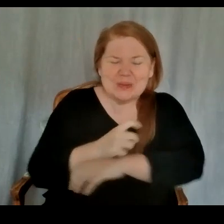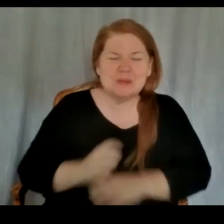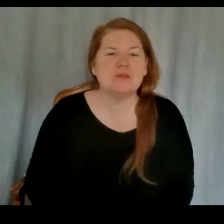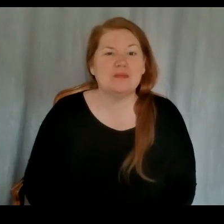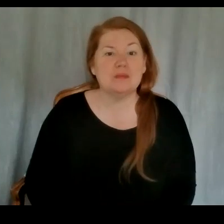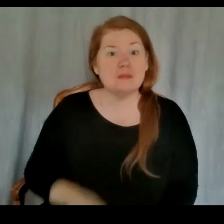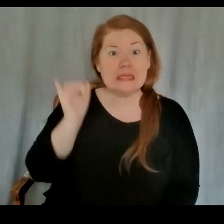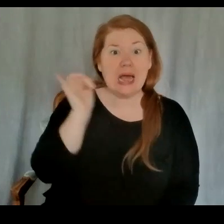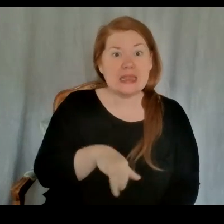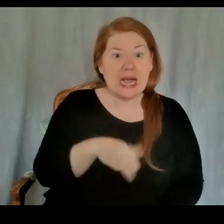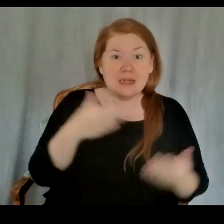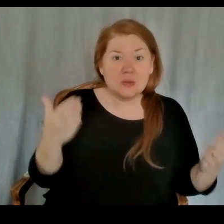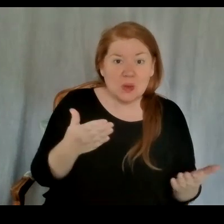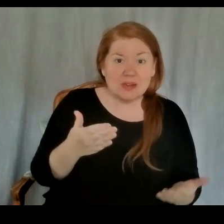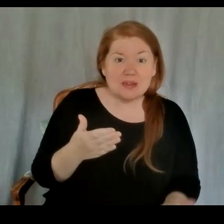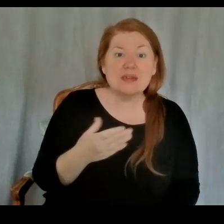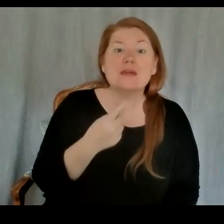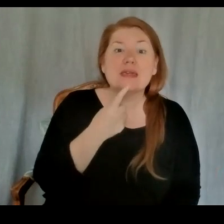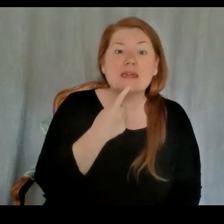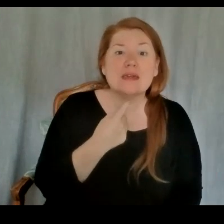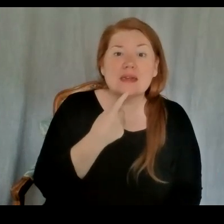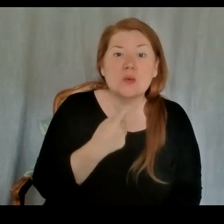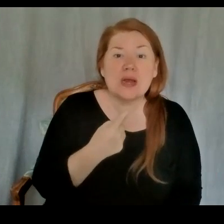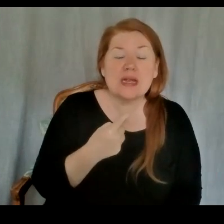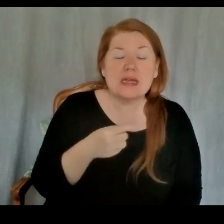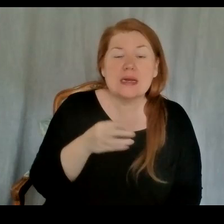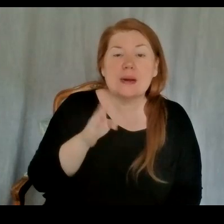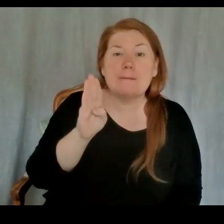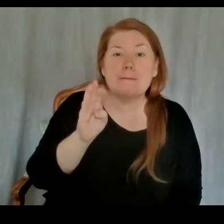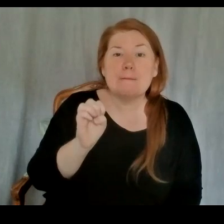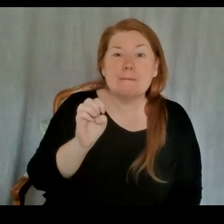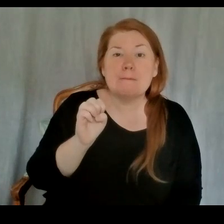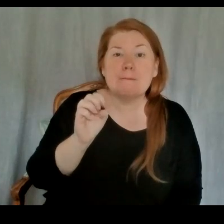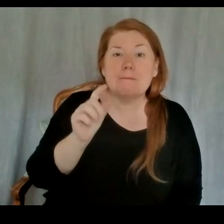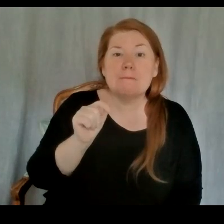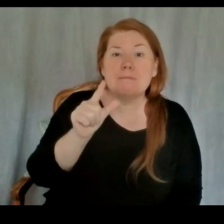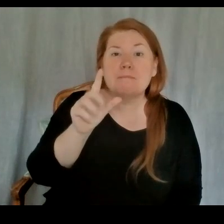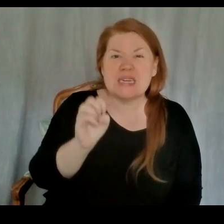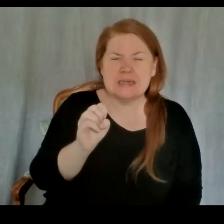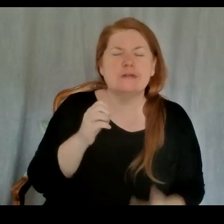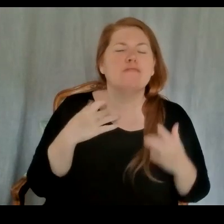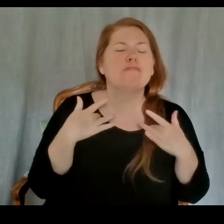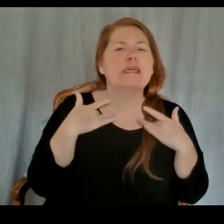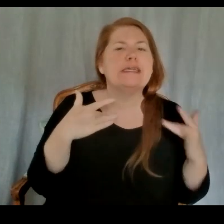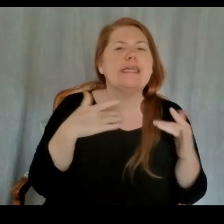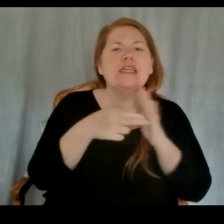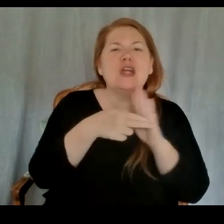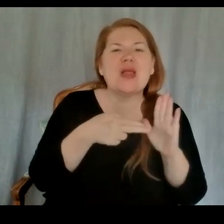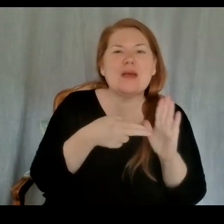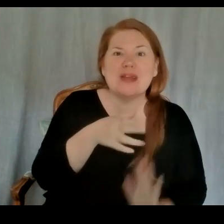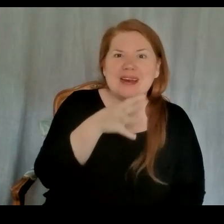This is a ladybird beetle. We usually call it a ladybug. The